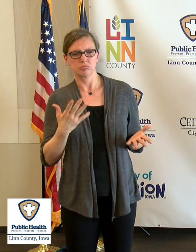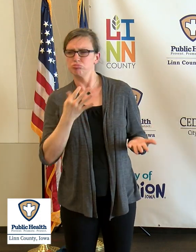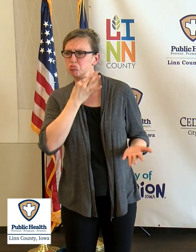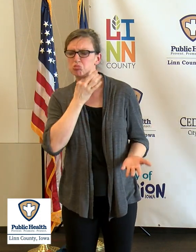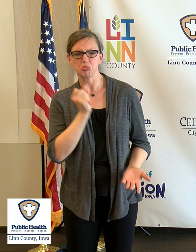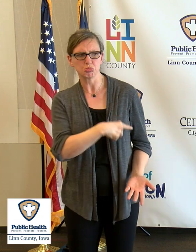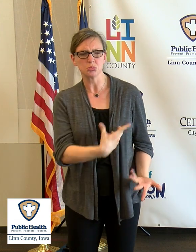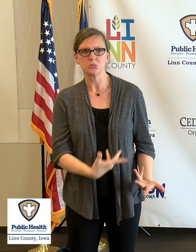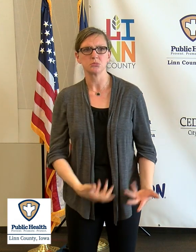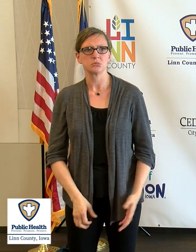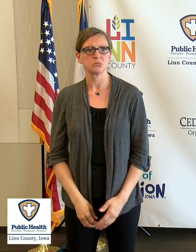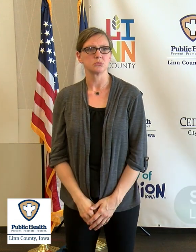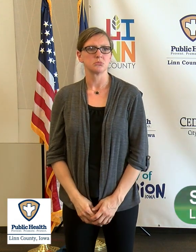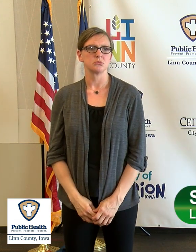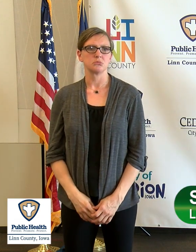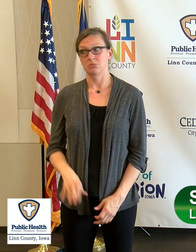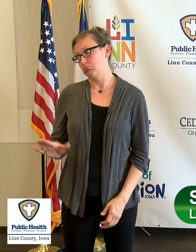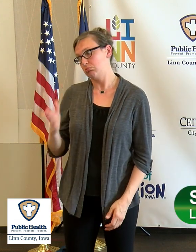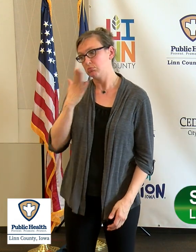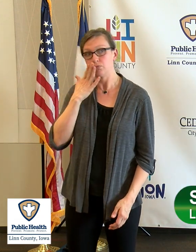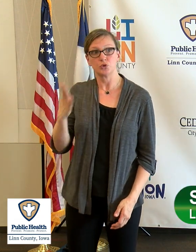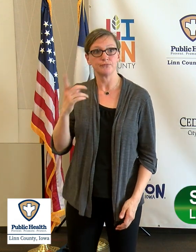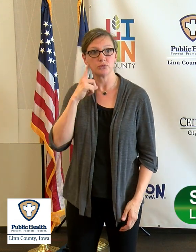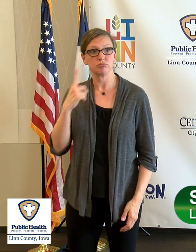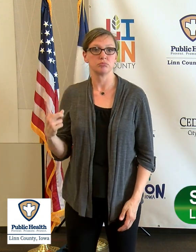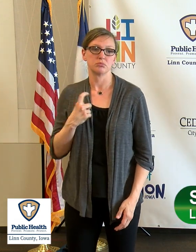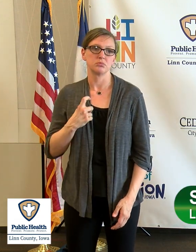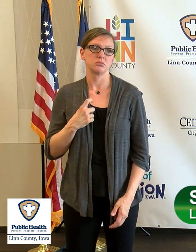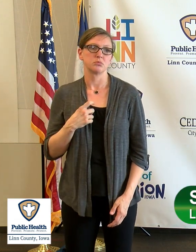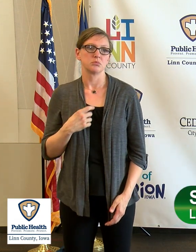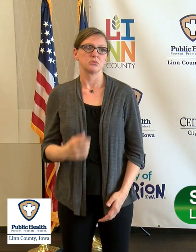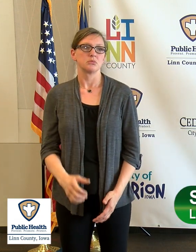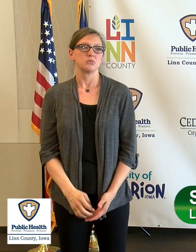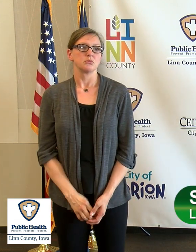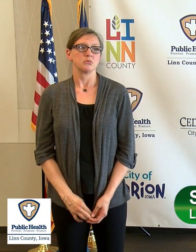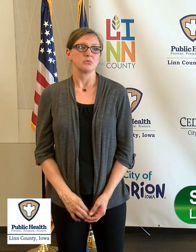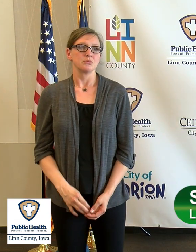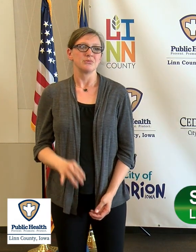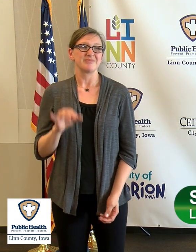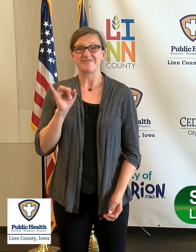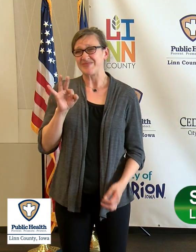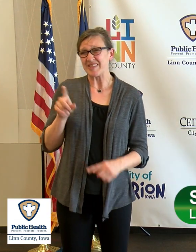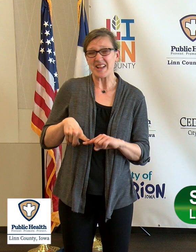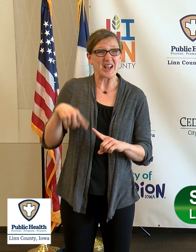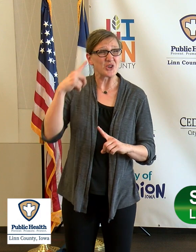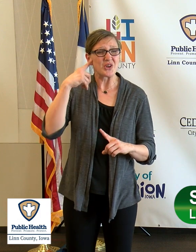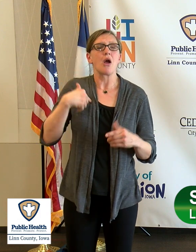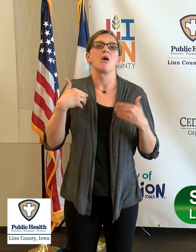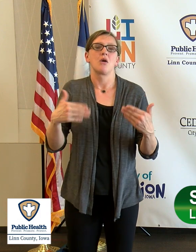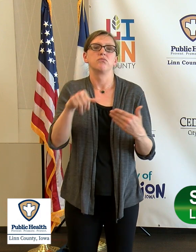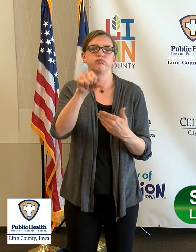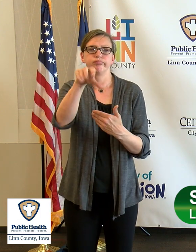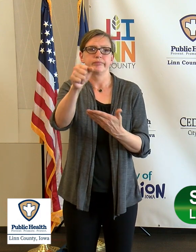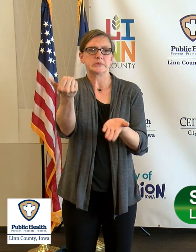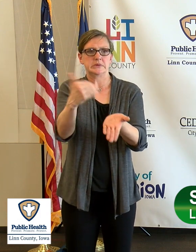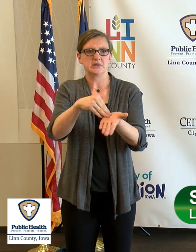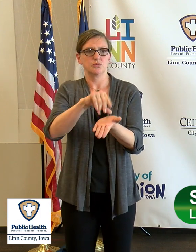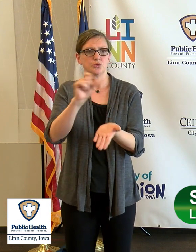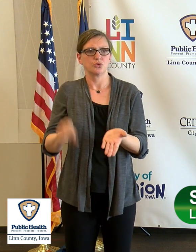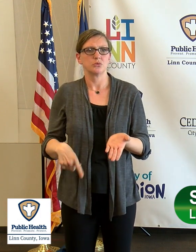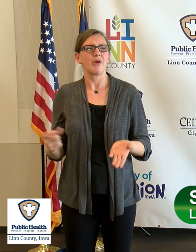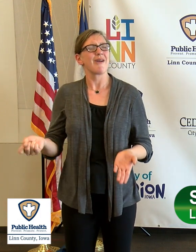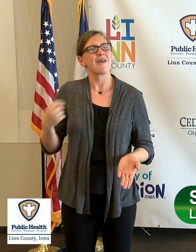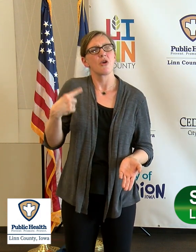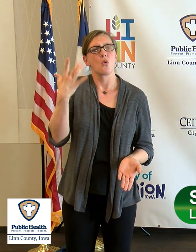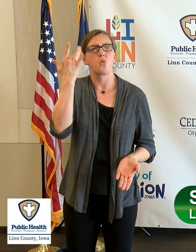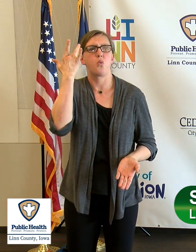Travis, thank you for the question. And for those who were unable to hear the question, Travis is asking about essentially why it